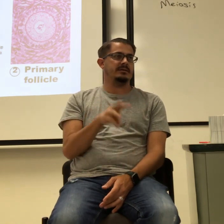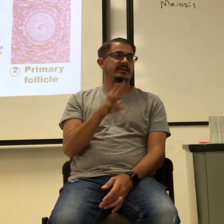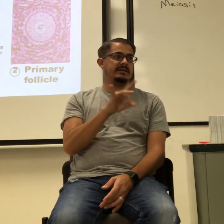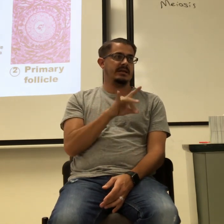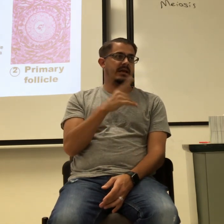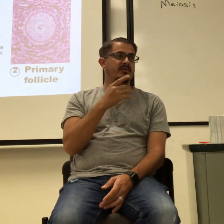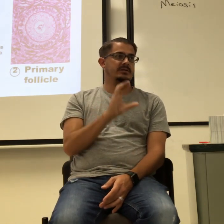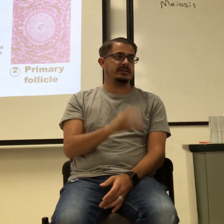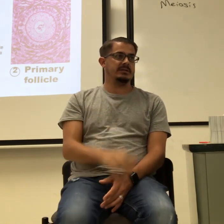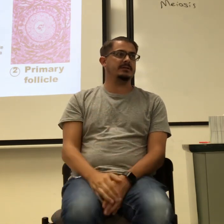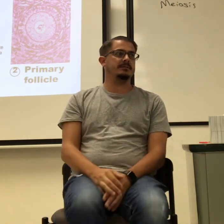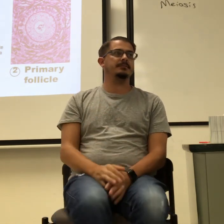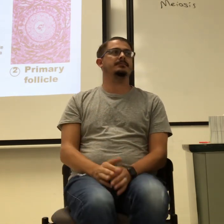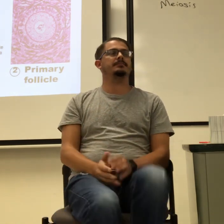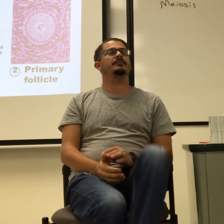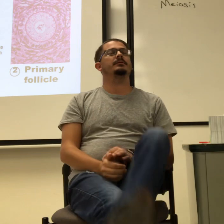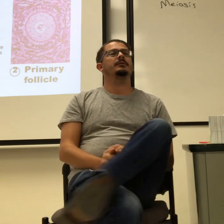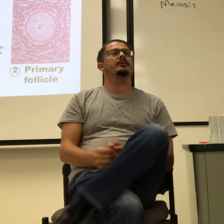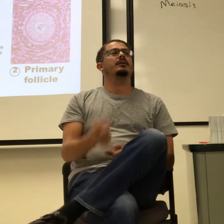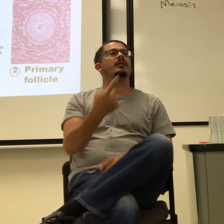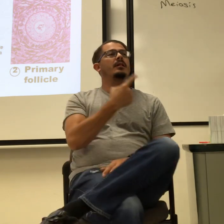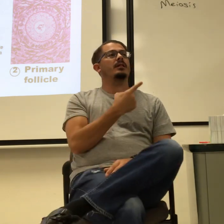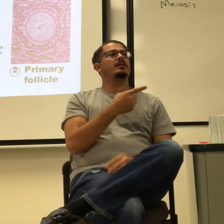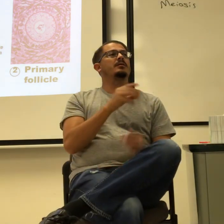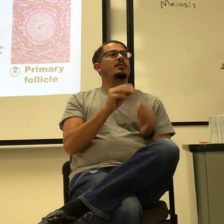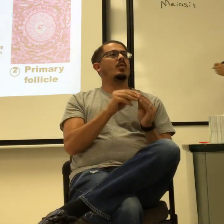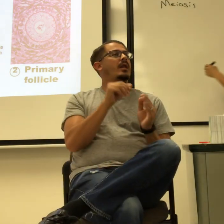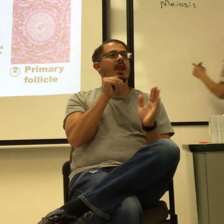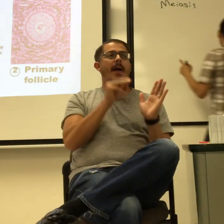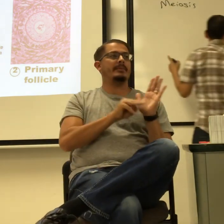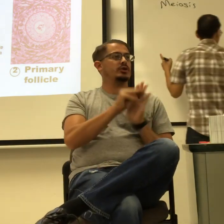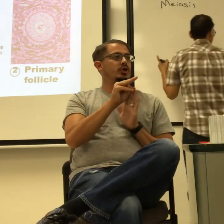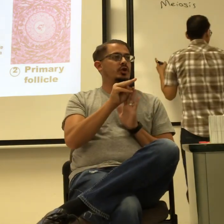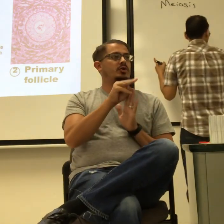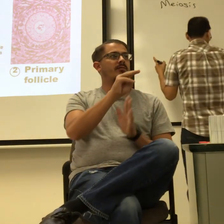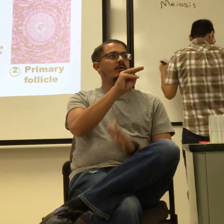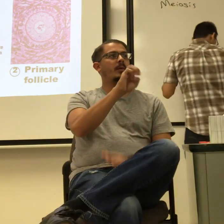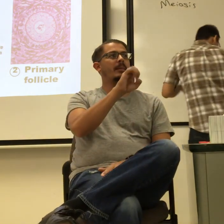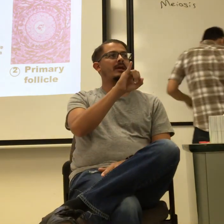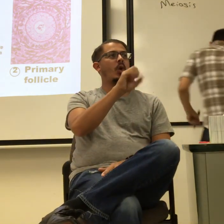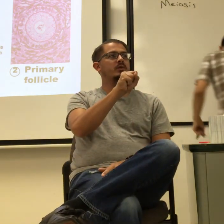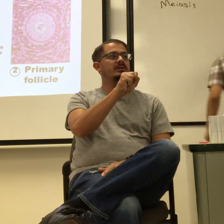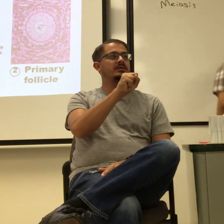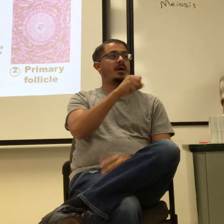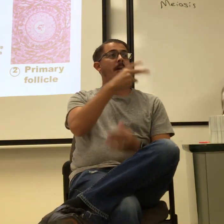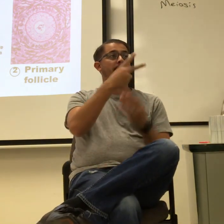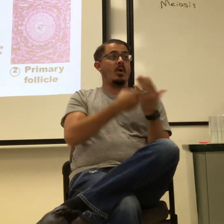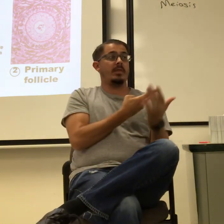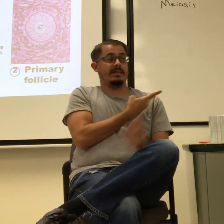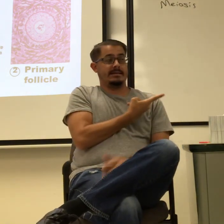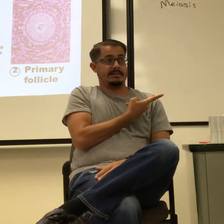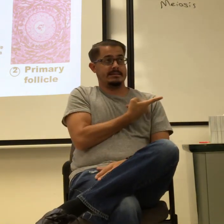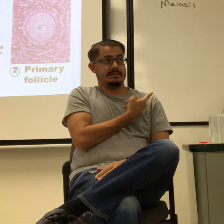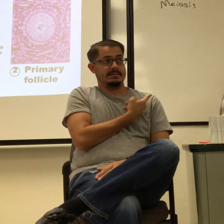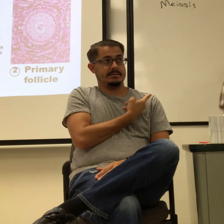primary, and for both of these are both immature. So for meiosis, what you could put is, for both of these are both in